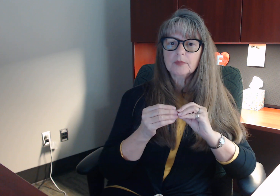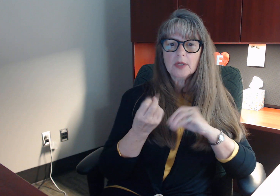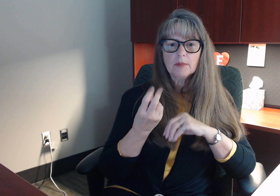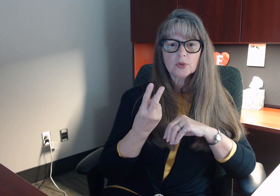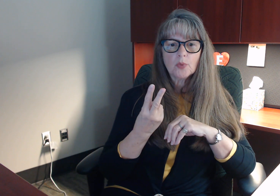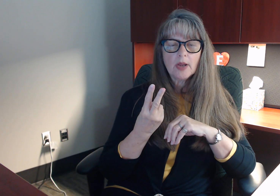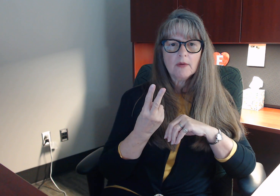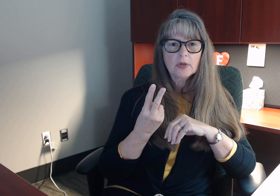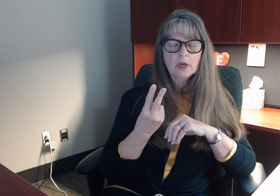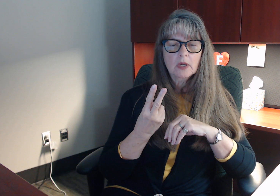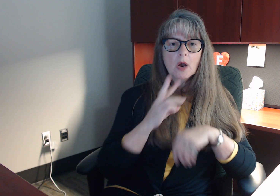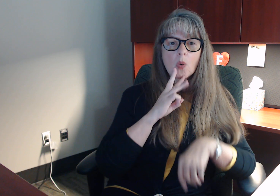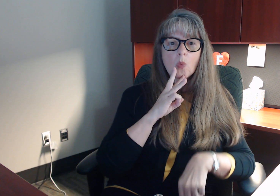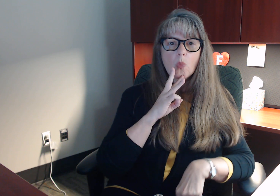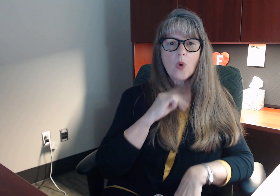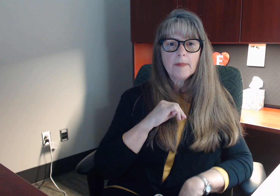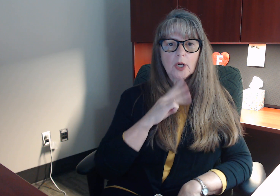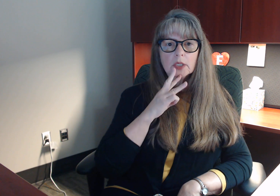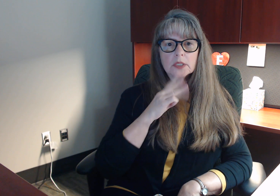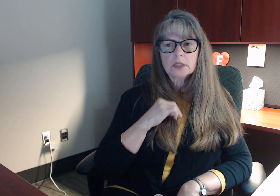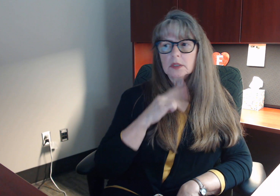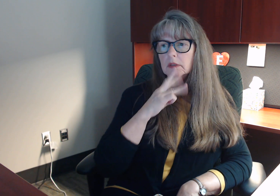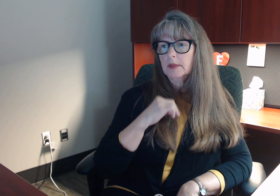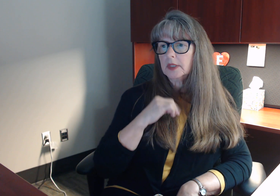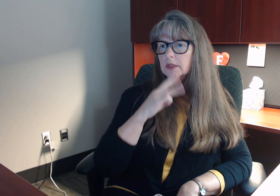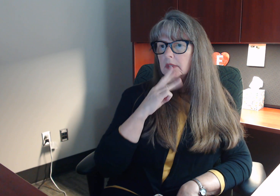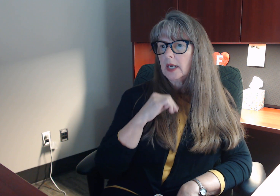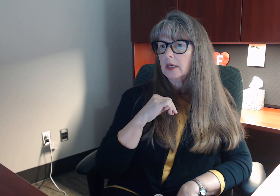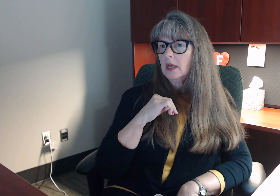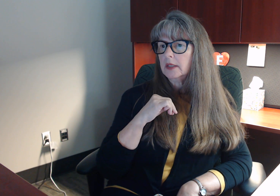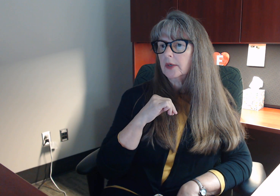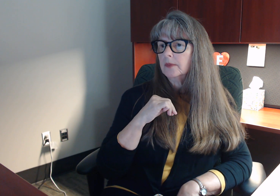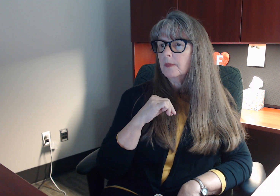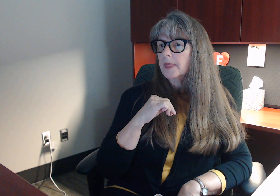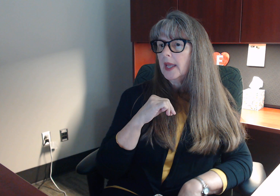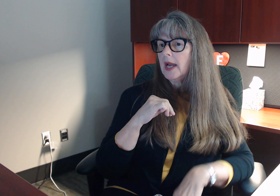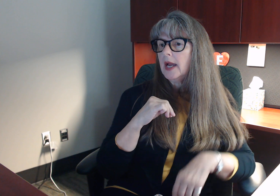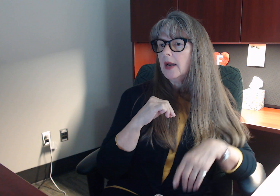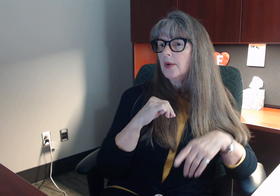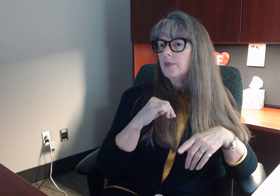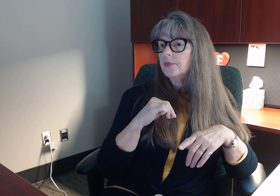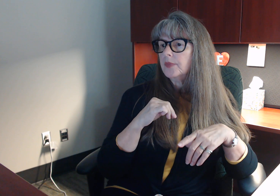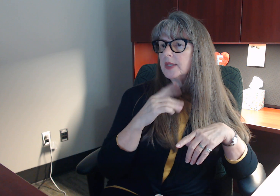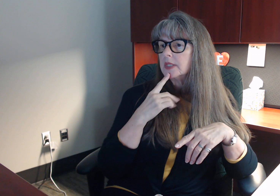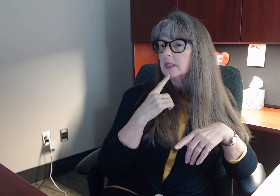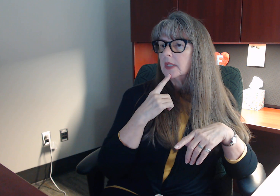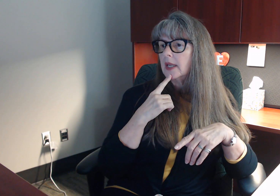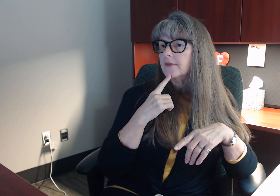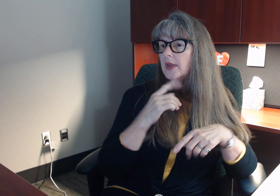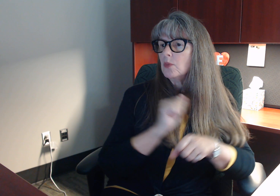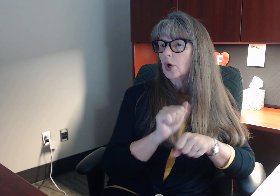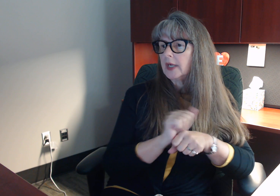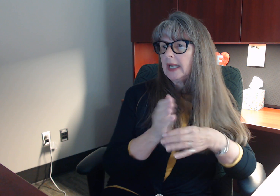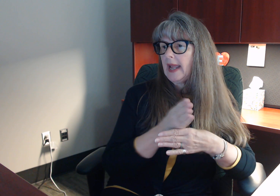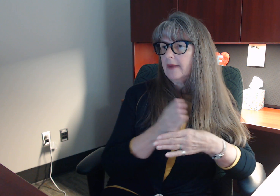number 12, Walmart. Oh, I'm getting kind of long here. They said that if they work an average